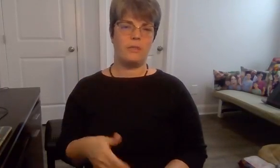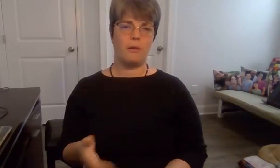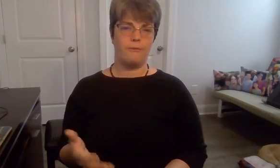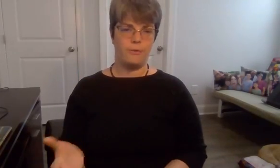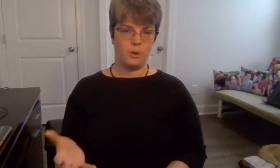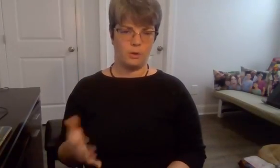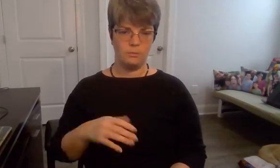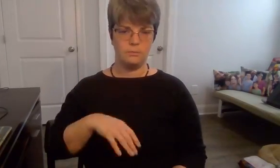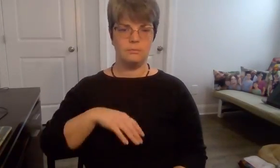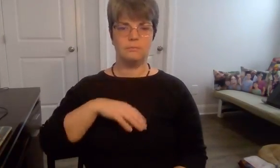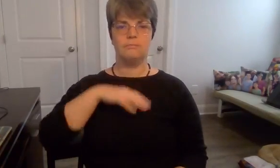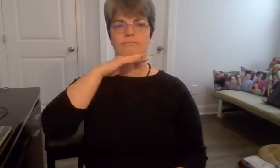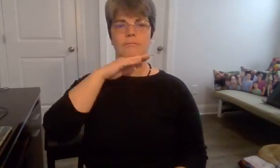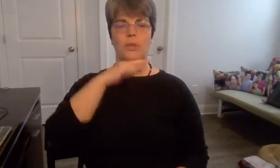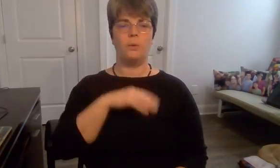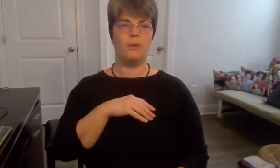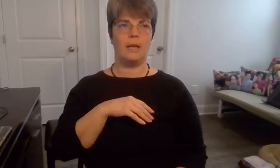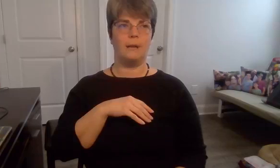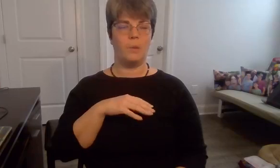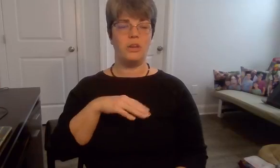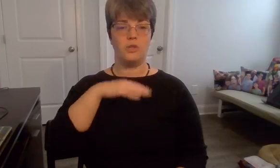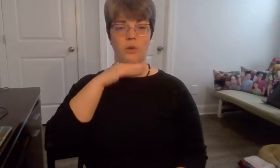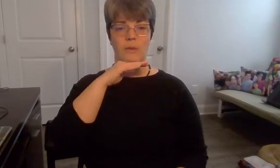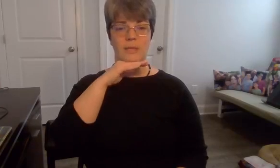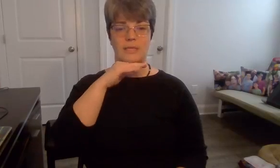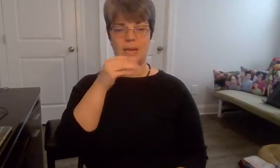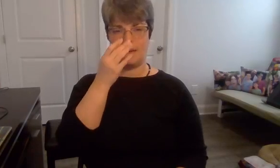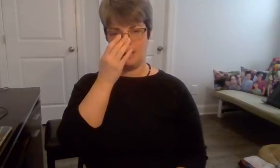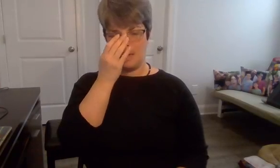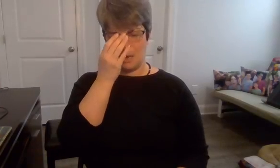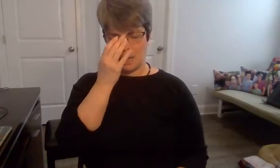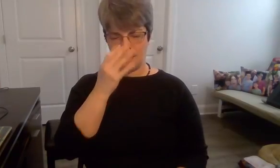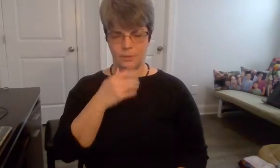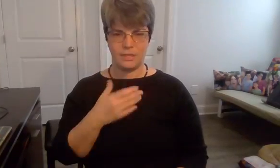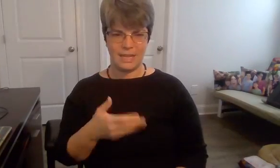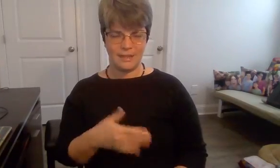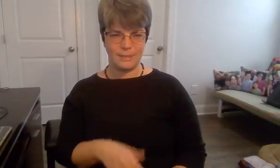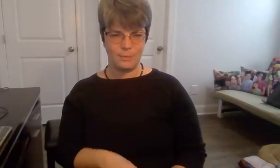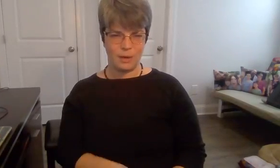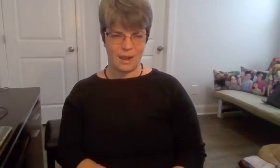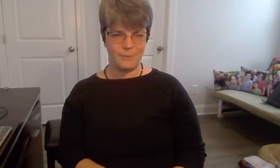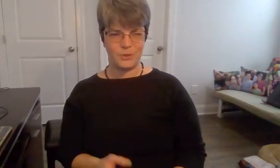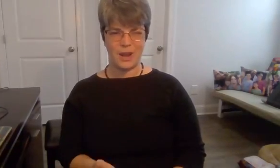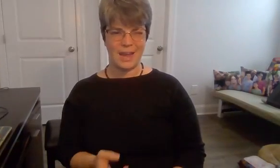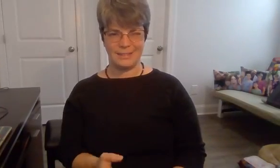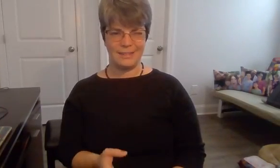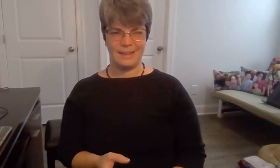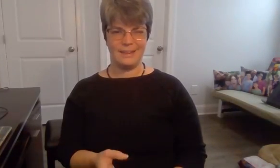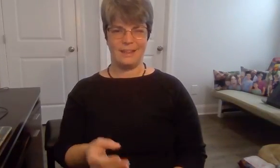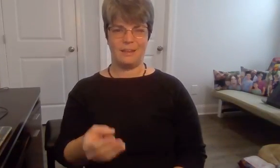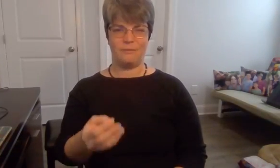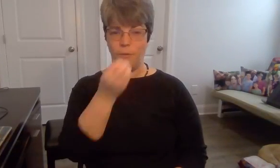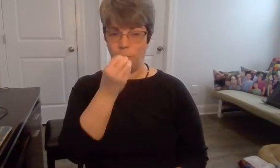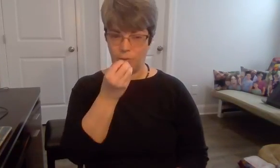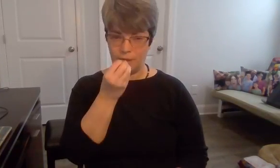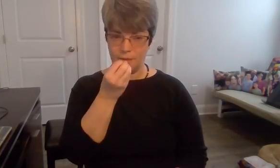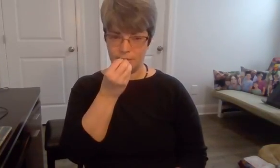they're full. So when you show them the sign, because again, that's more abstract than like food is,